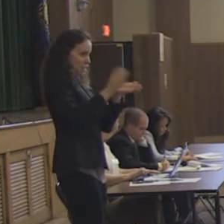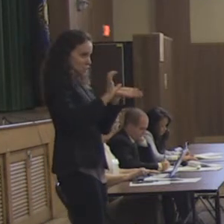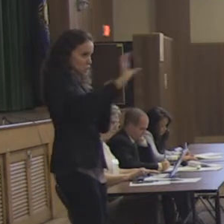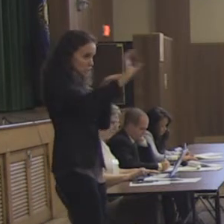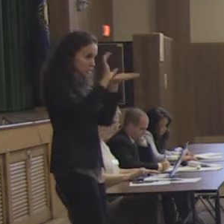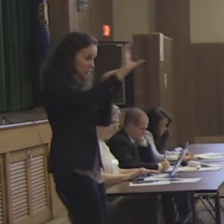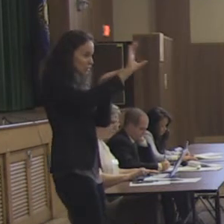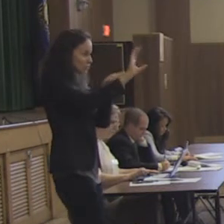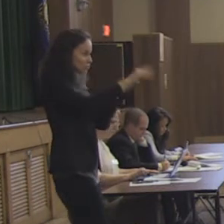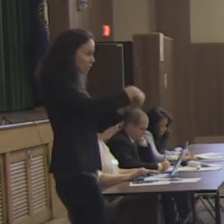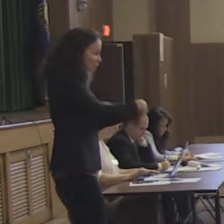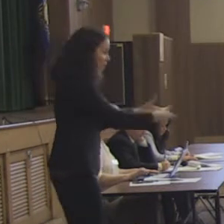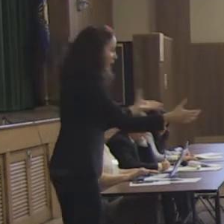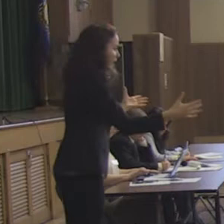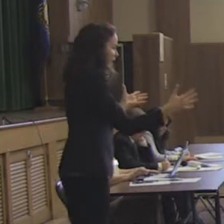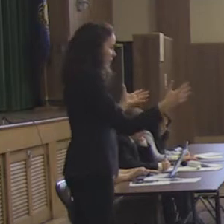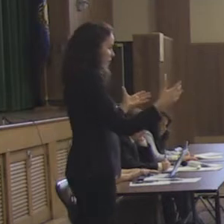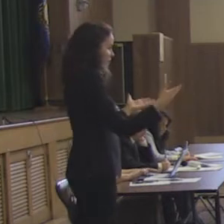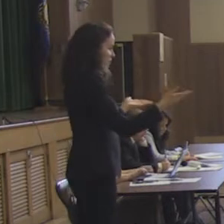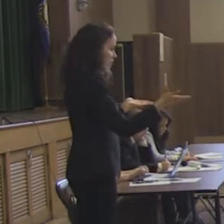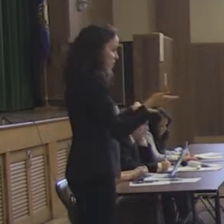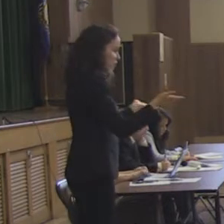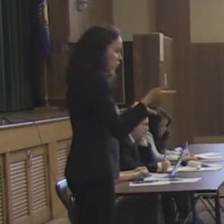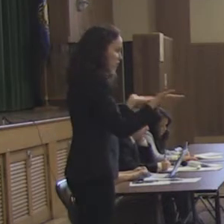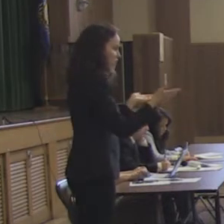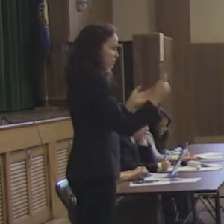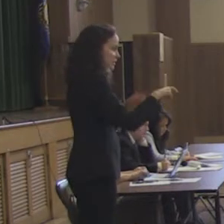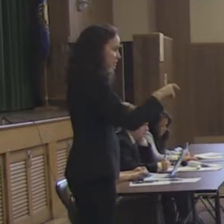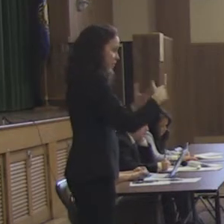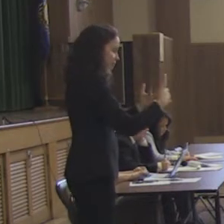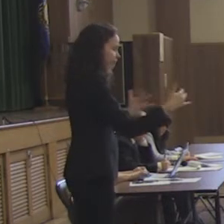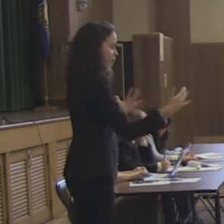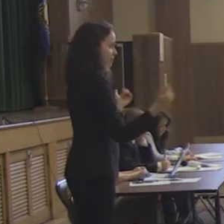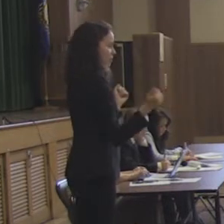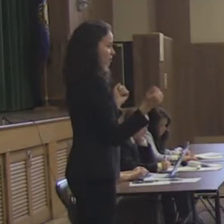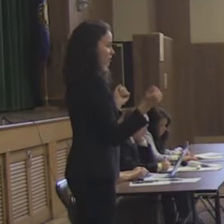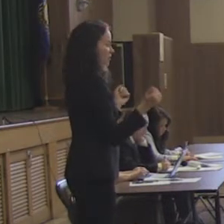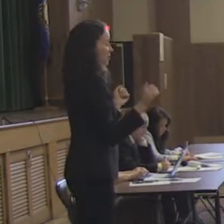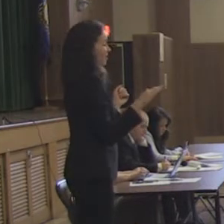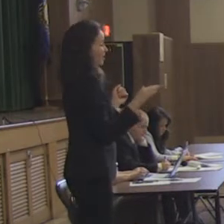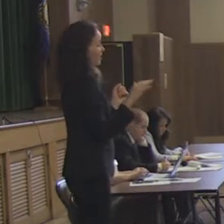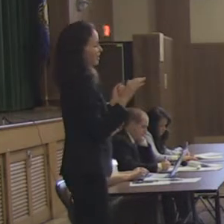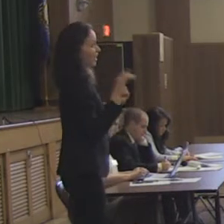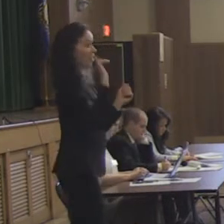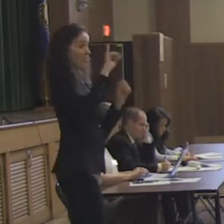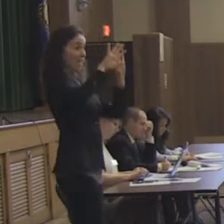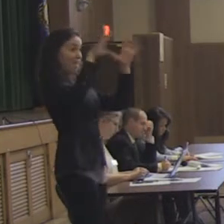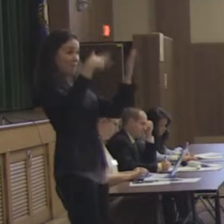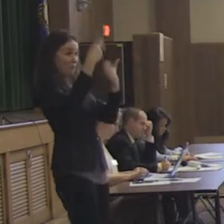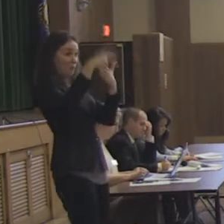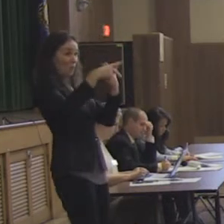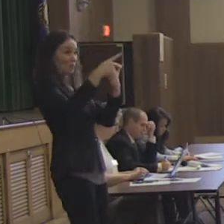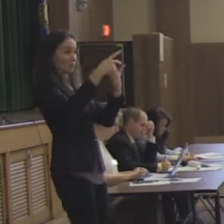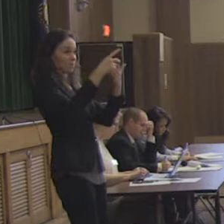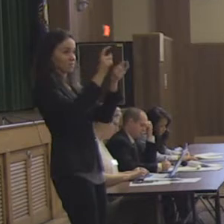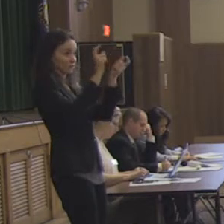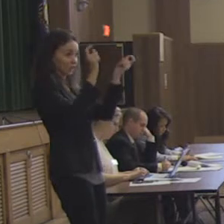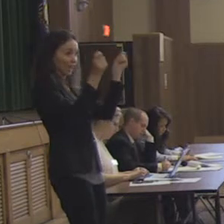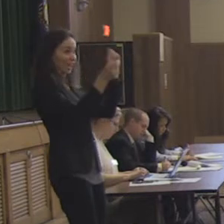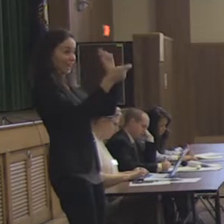people with complex needs. And as we know, there are a lot of transitions going on right now with family care. So I would ask